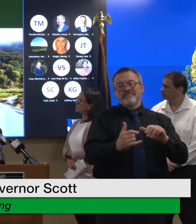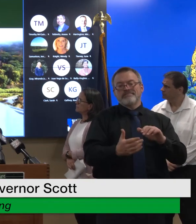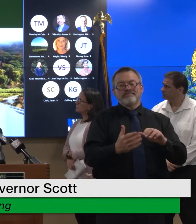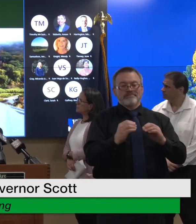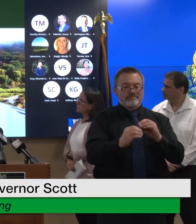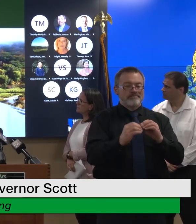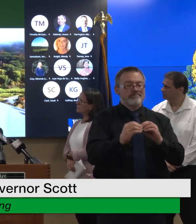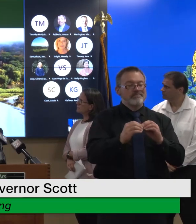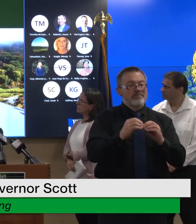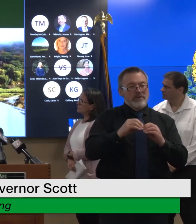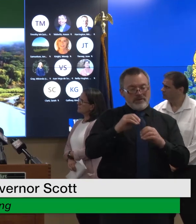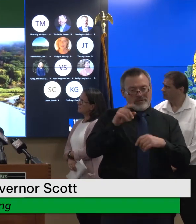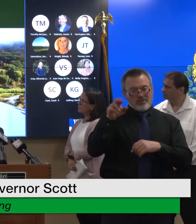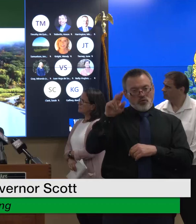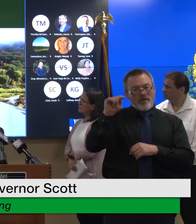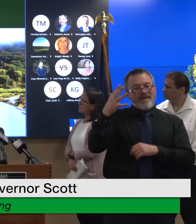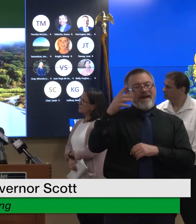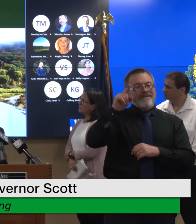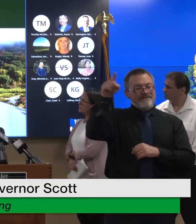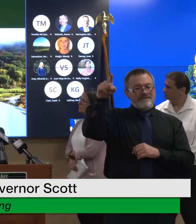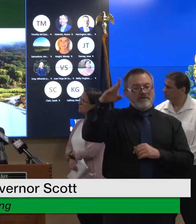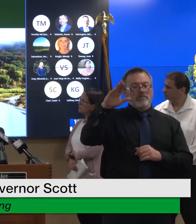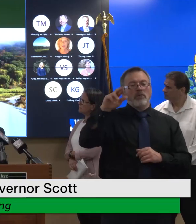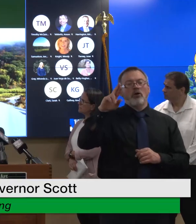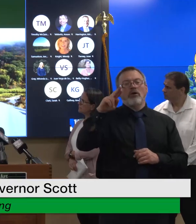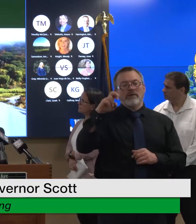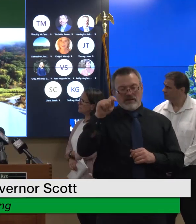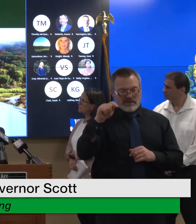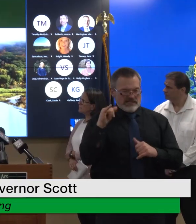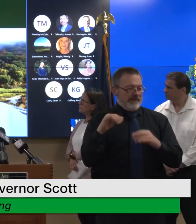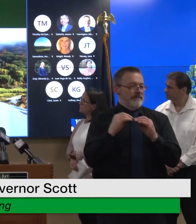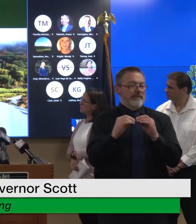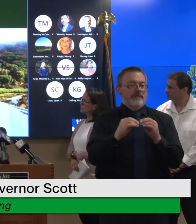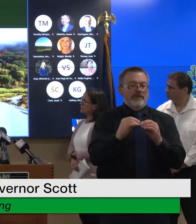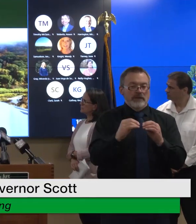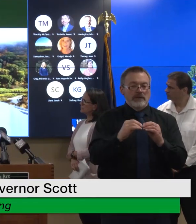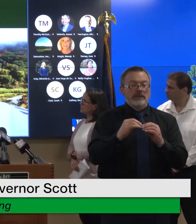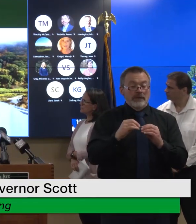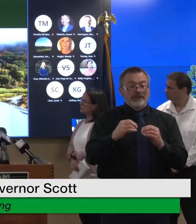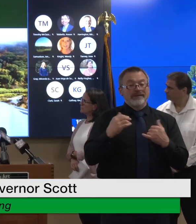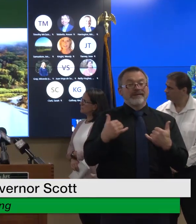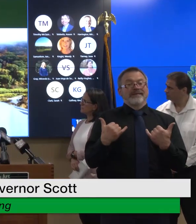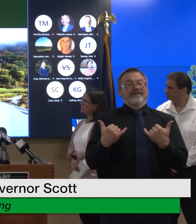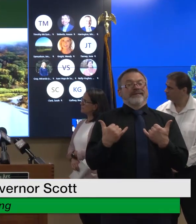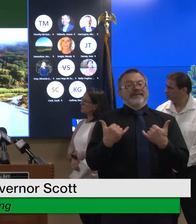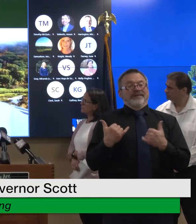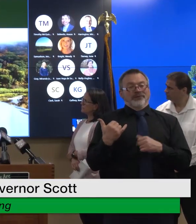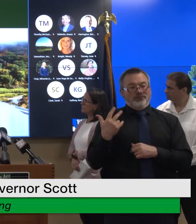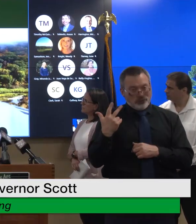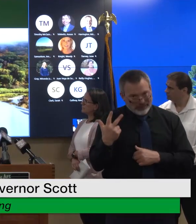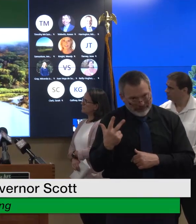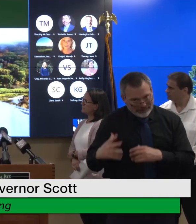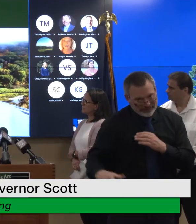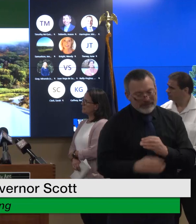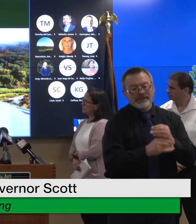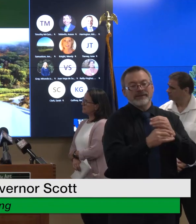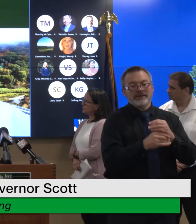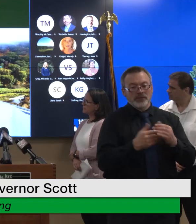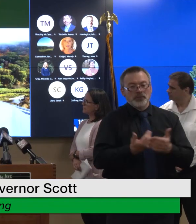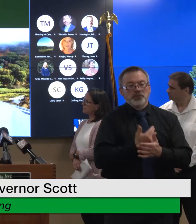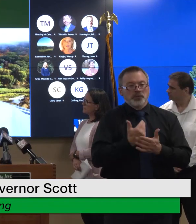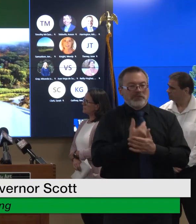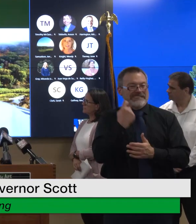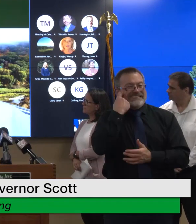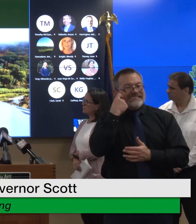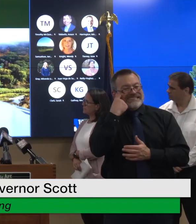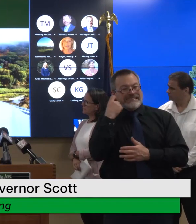Barnet. From this event this week, we have three bridges that are still compromised, Route